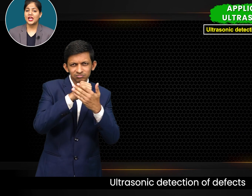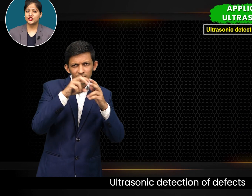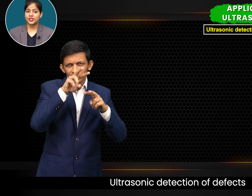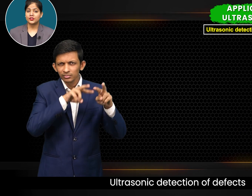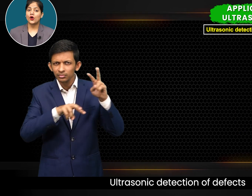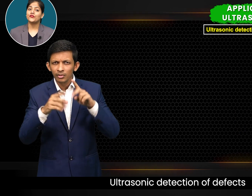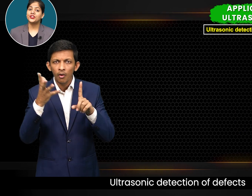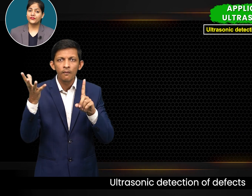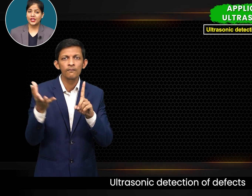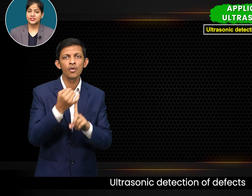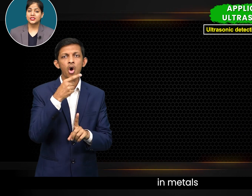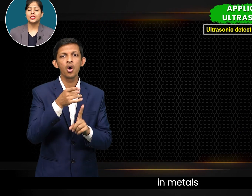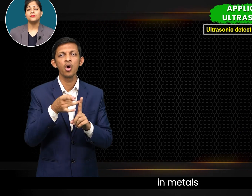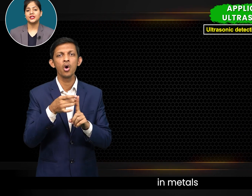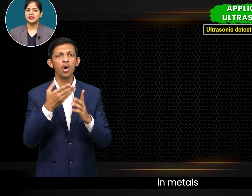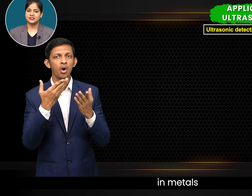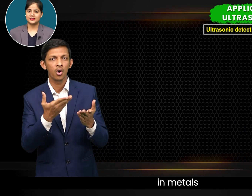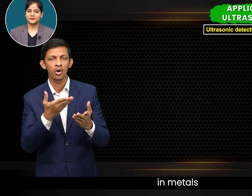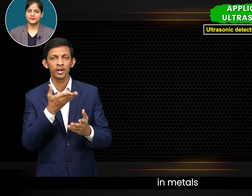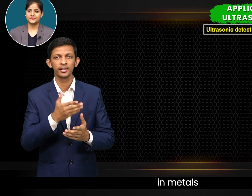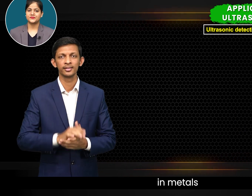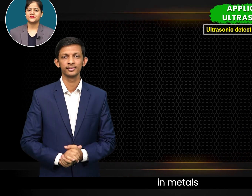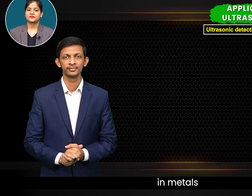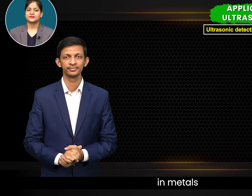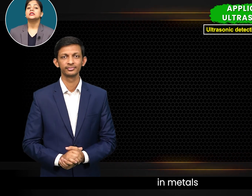Ultrasonic detection of defects in metals.